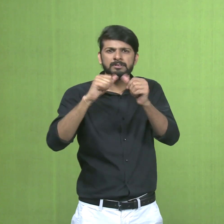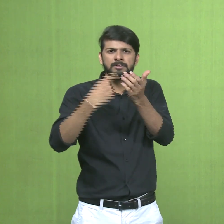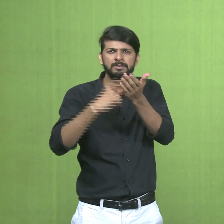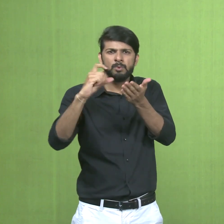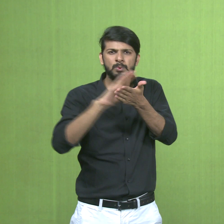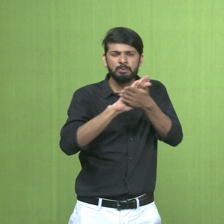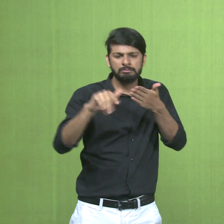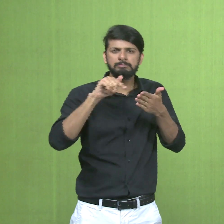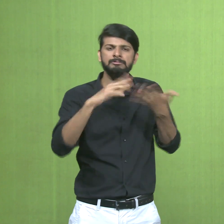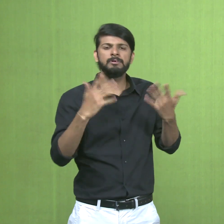ornate arch.